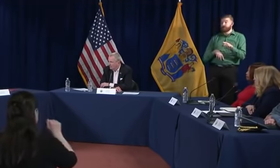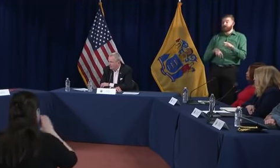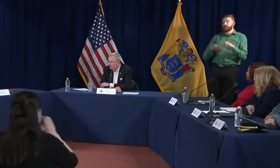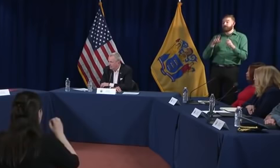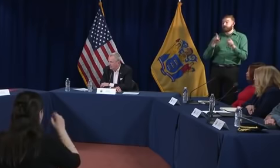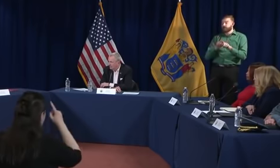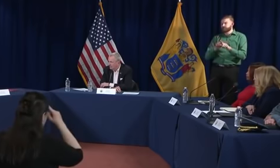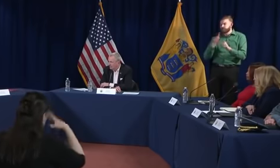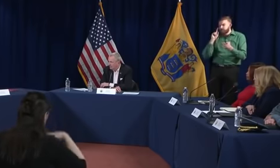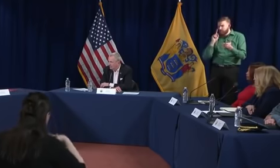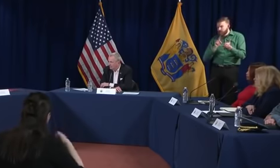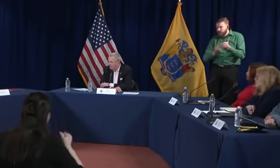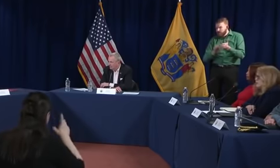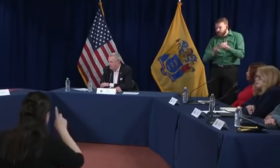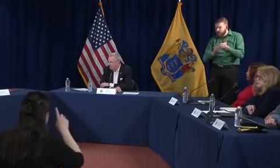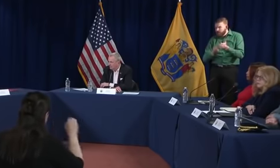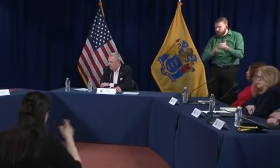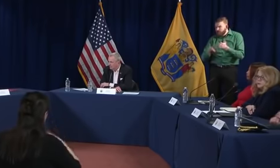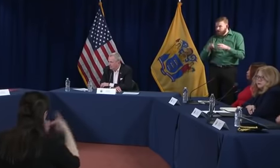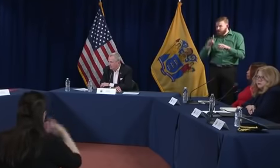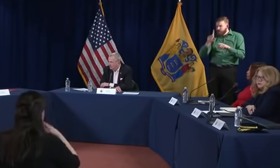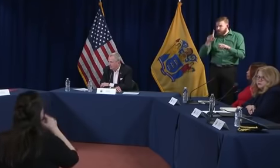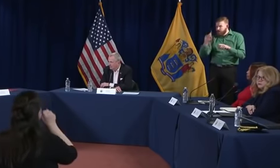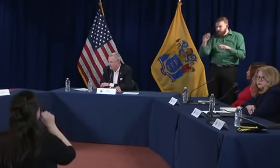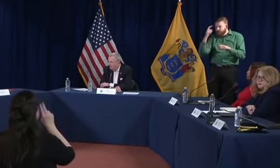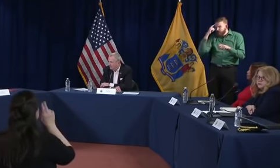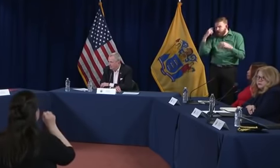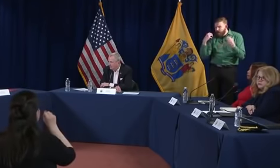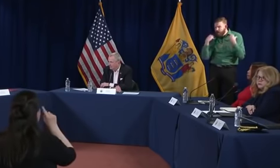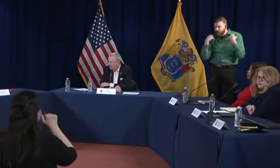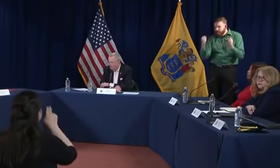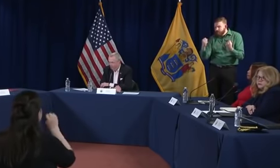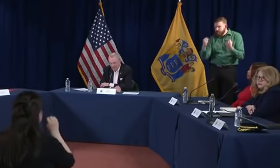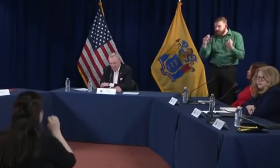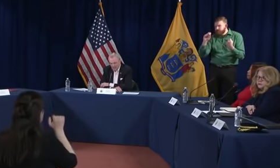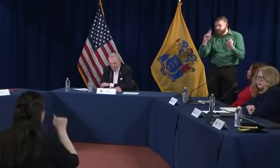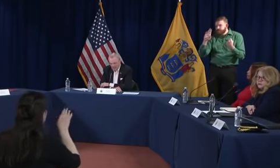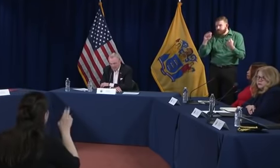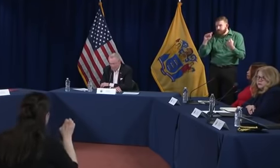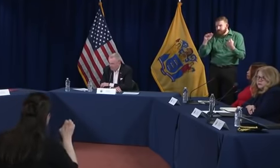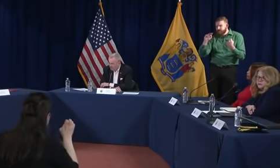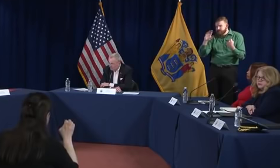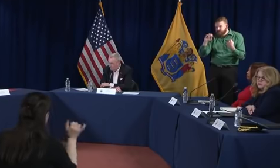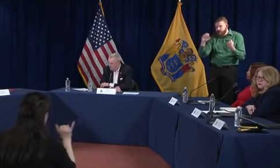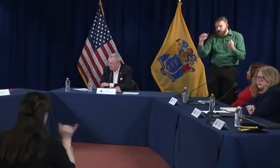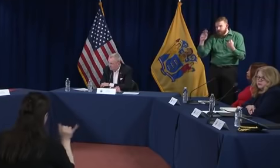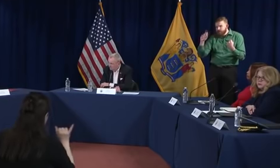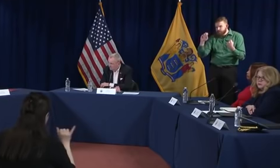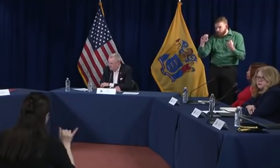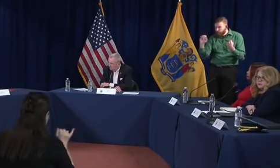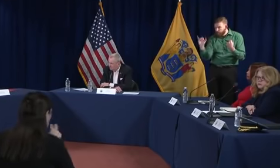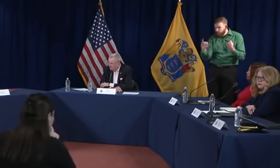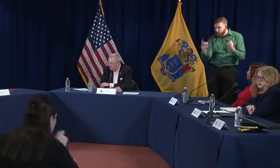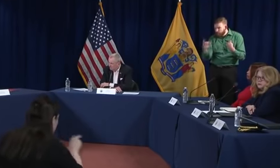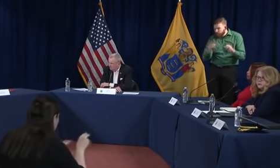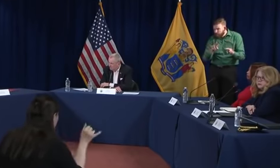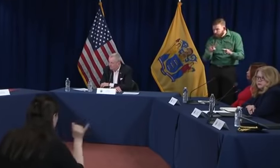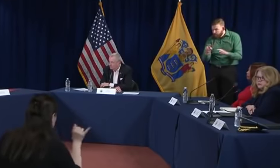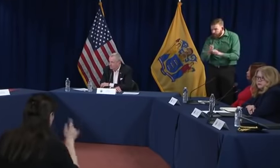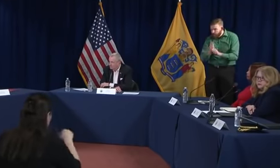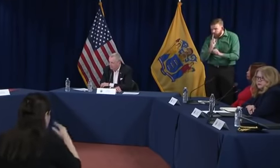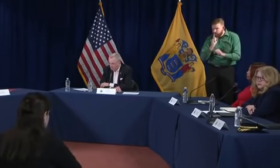As we mentioned previously, we are working to expand testing in our state. The Bergen testing site will be up and running on